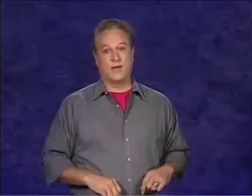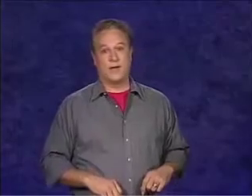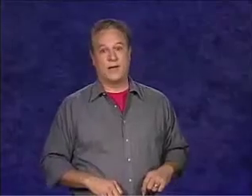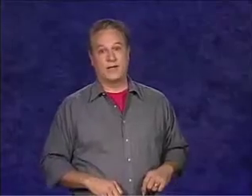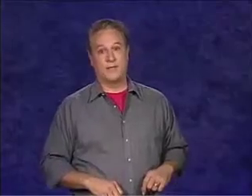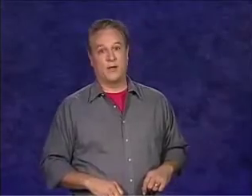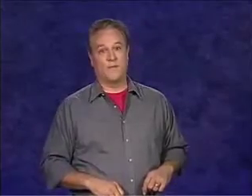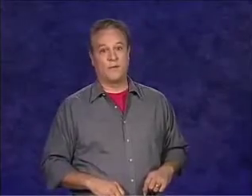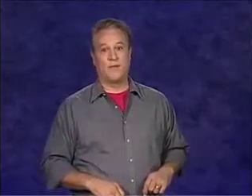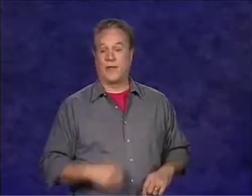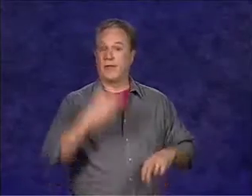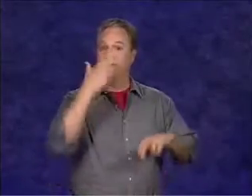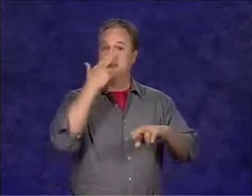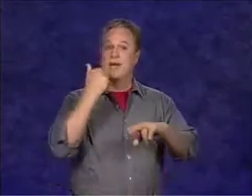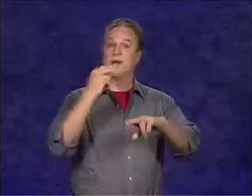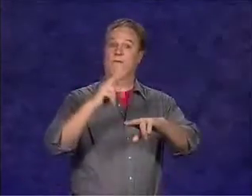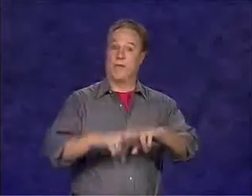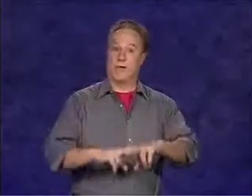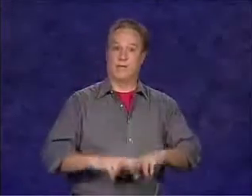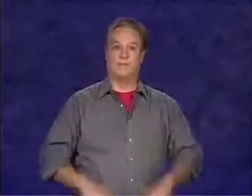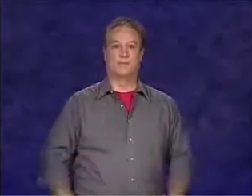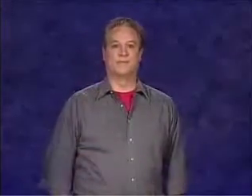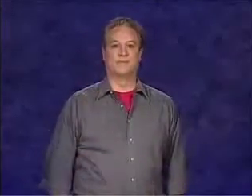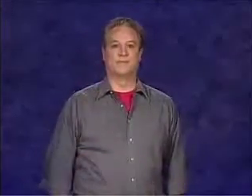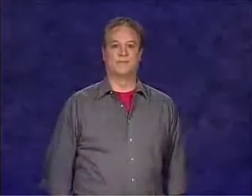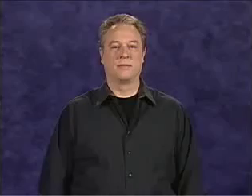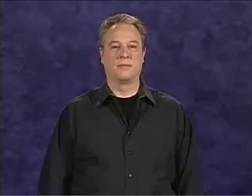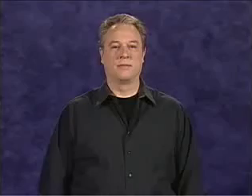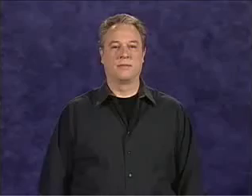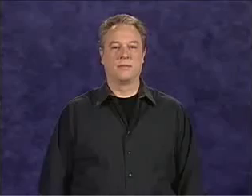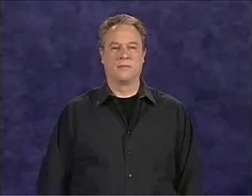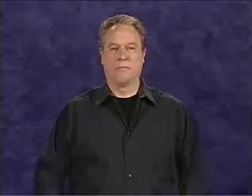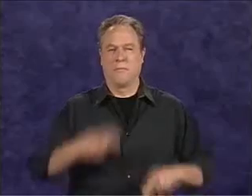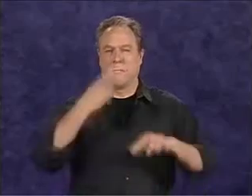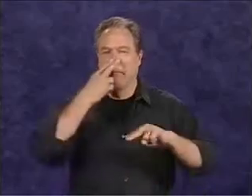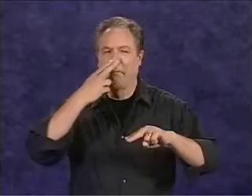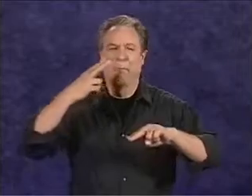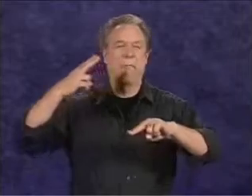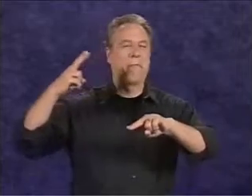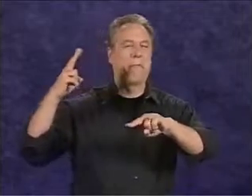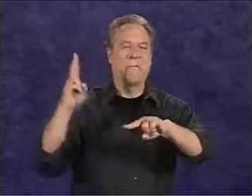fun is built from the things that are funny.